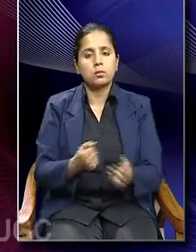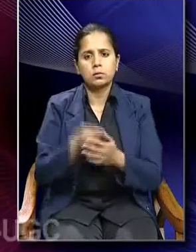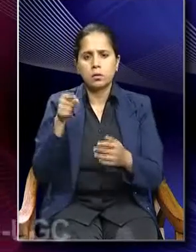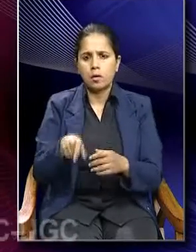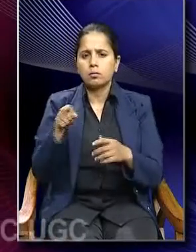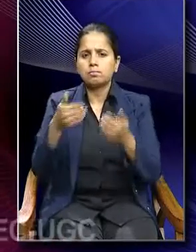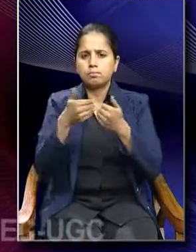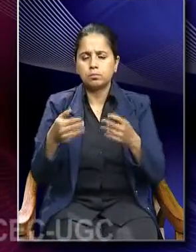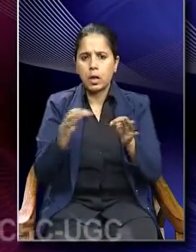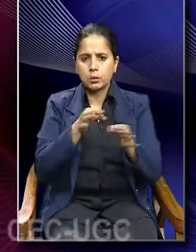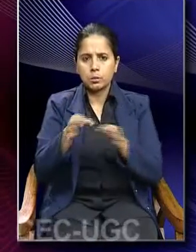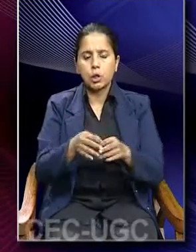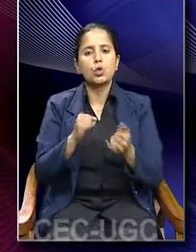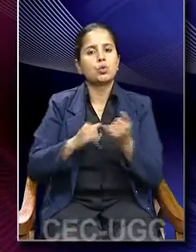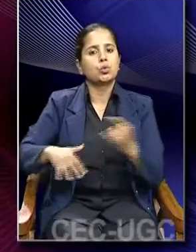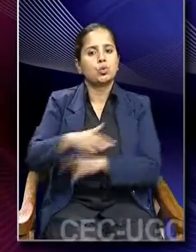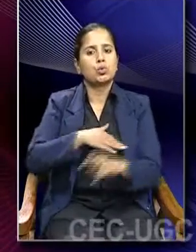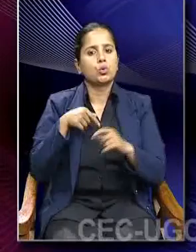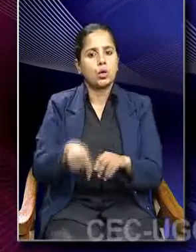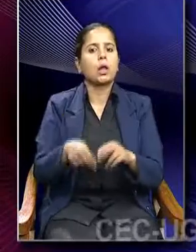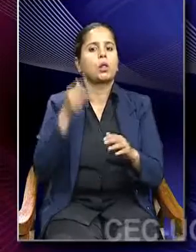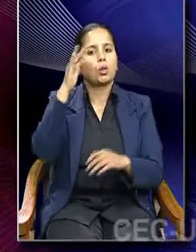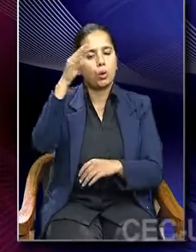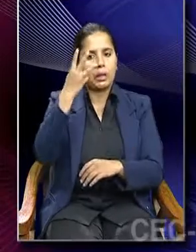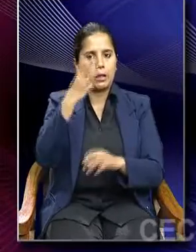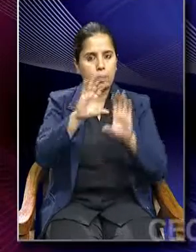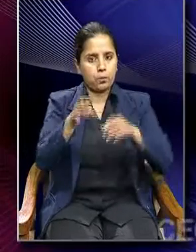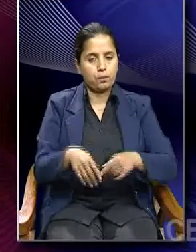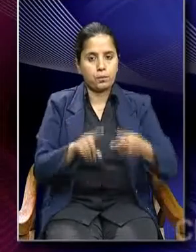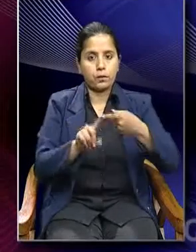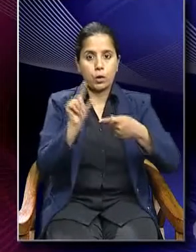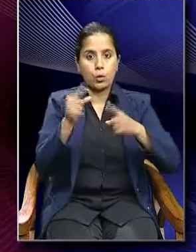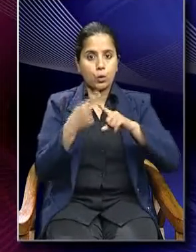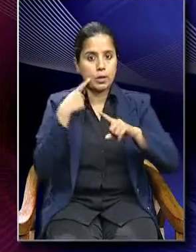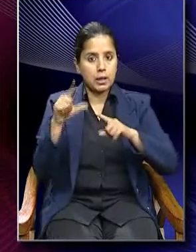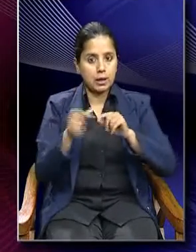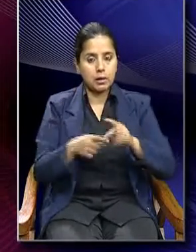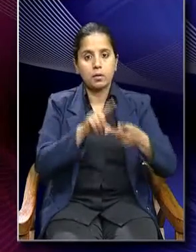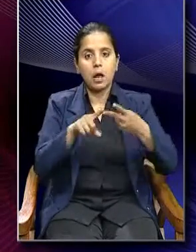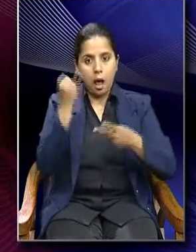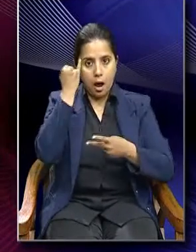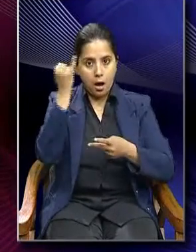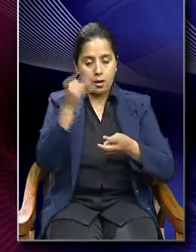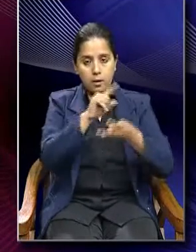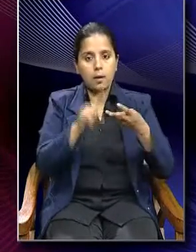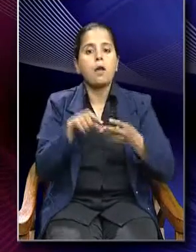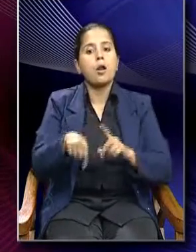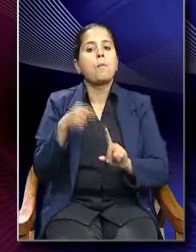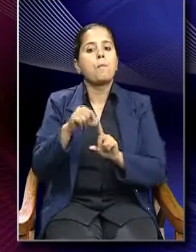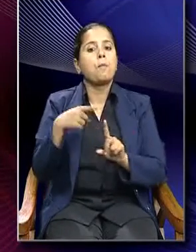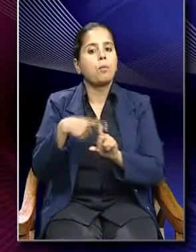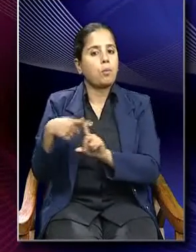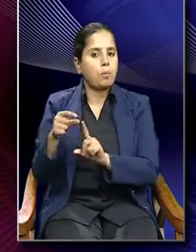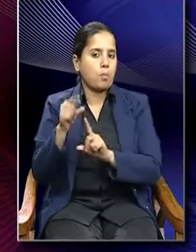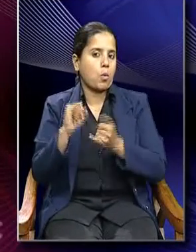classified sociological theories into three groups: the utilitarian, the idealist and the positivist. Now